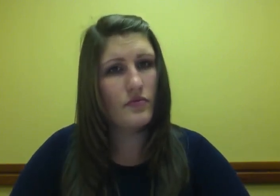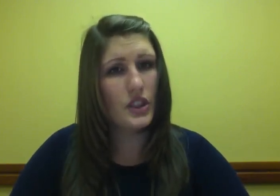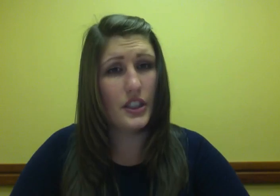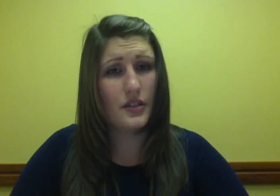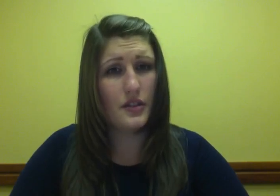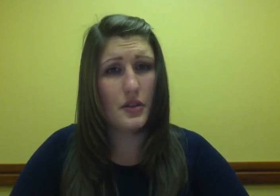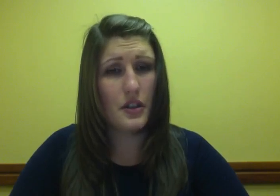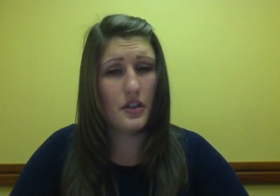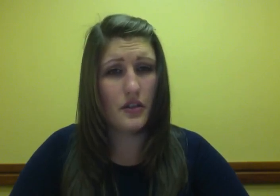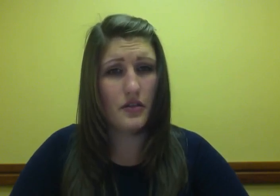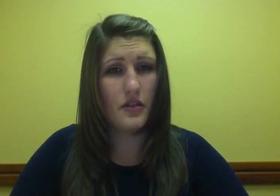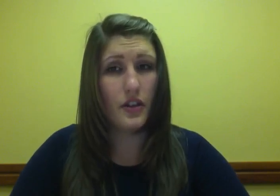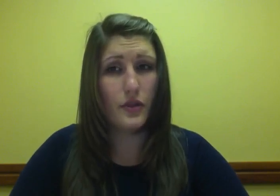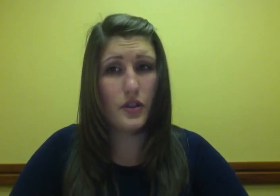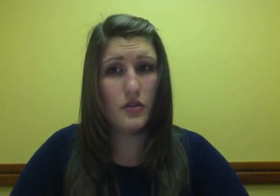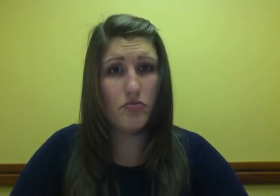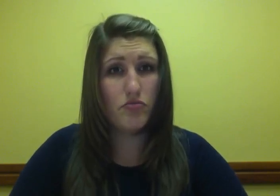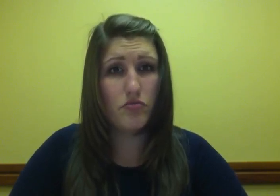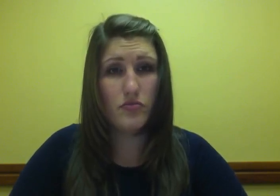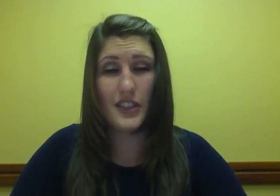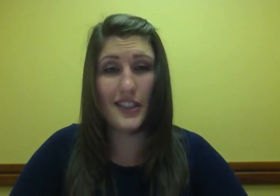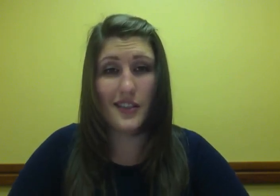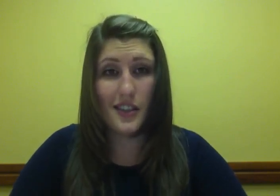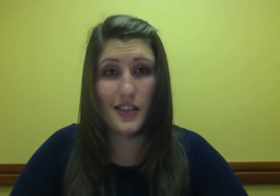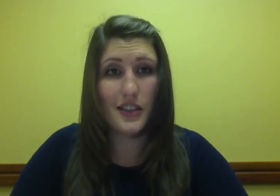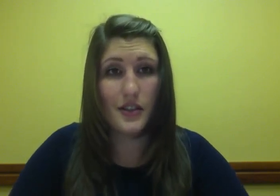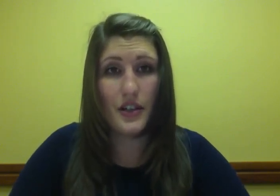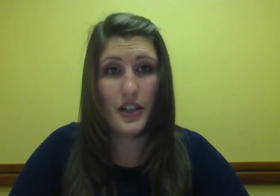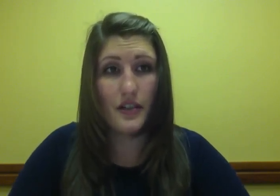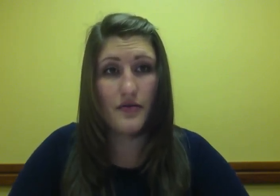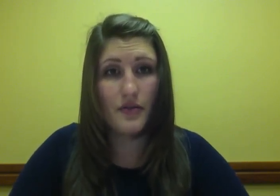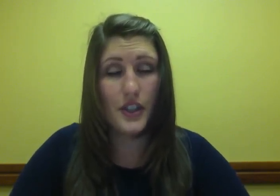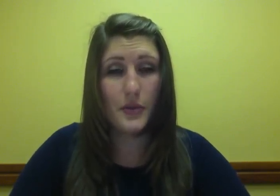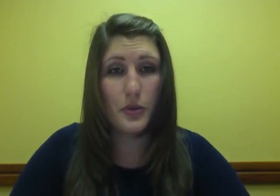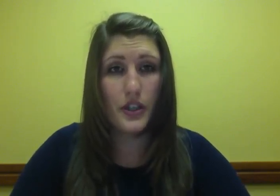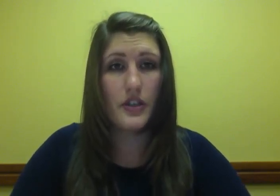She likes to draw on her foot. Can't see it, it's on a screen. She was pointing at.